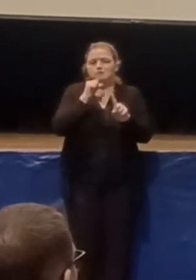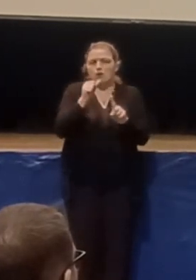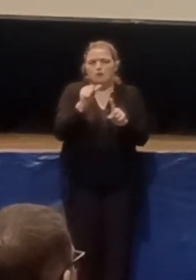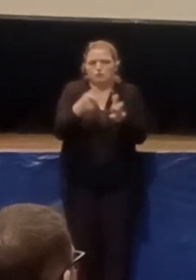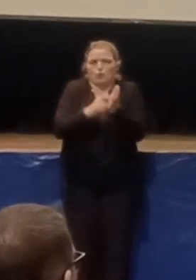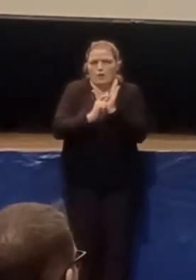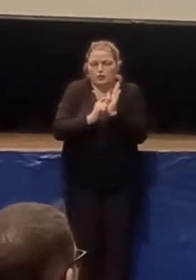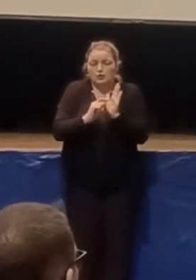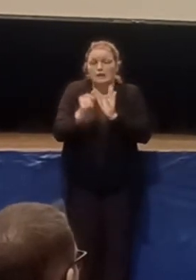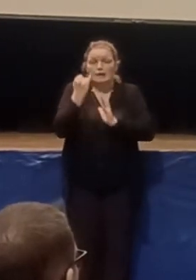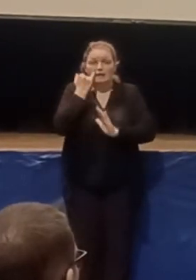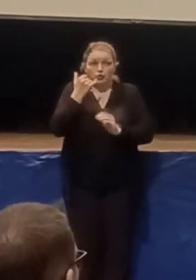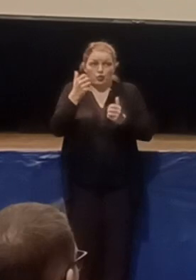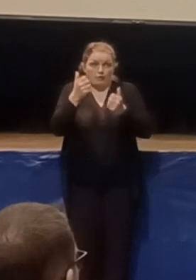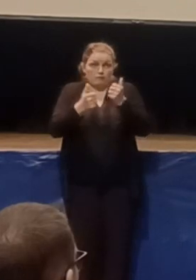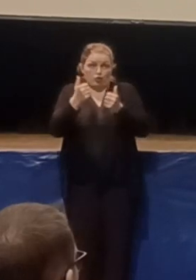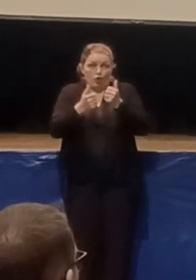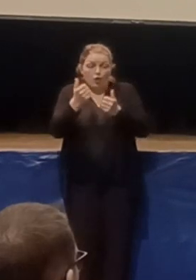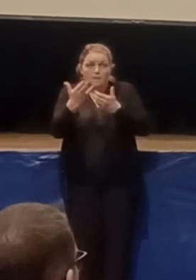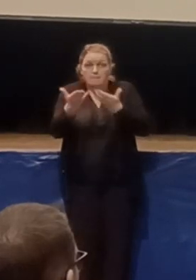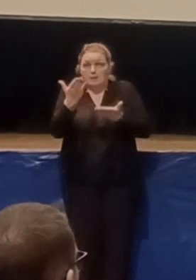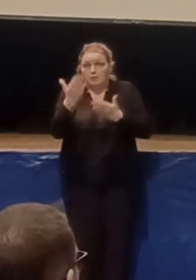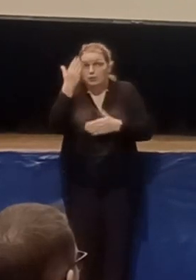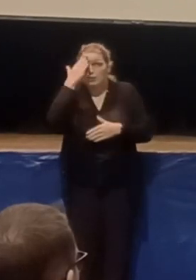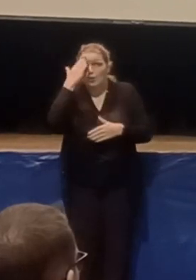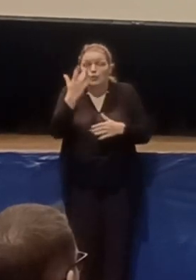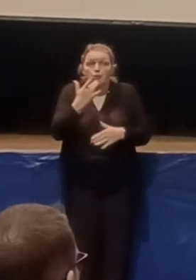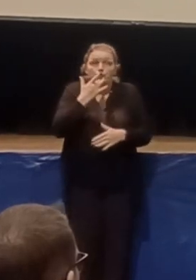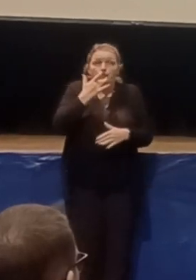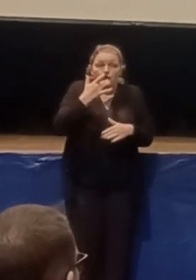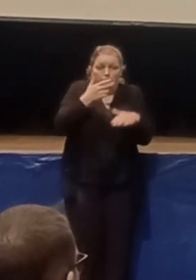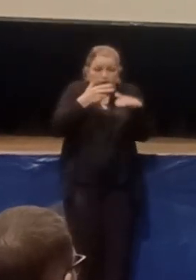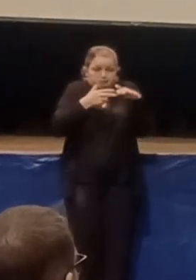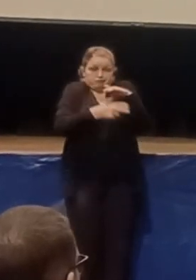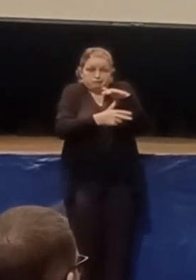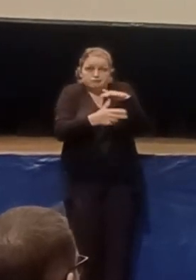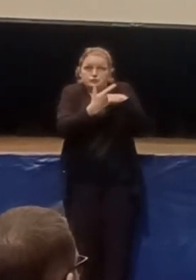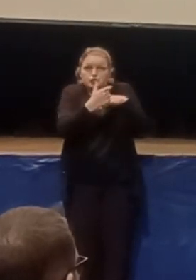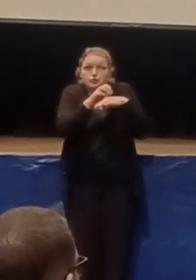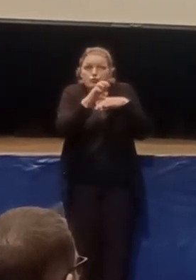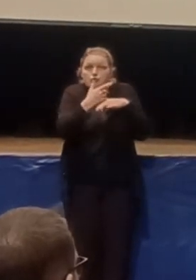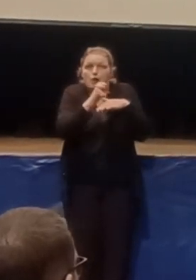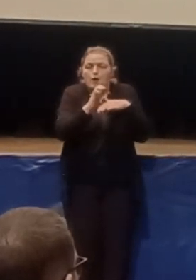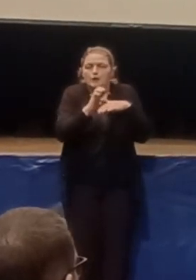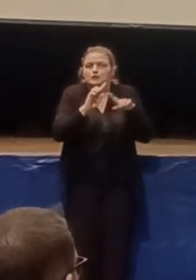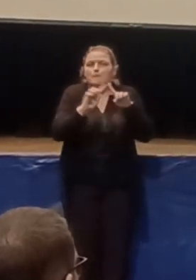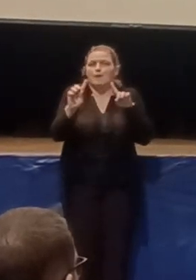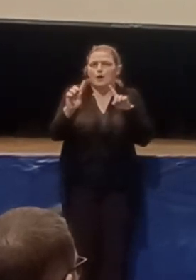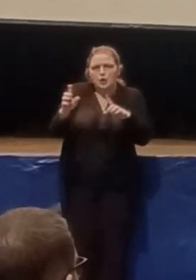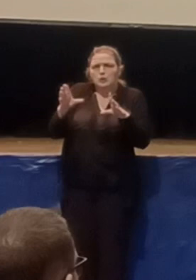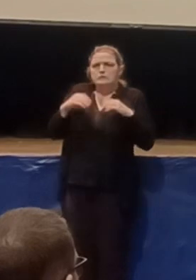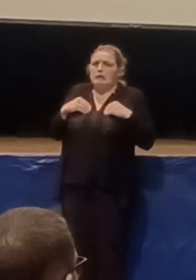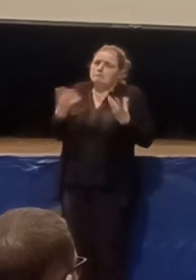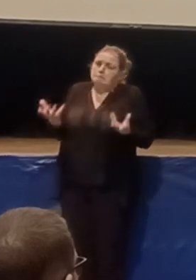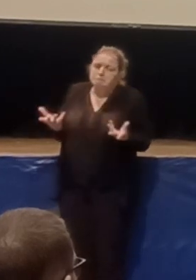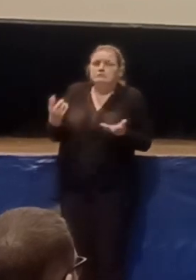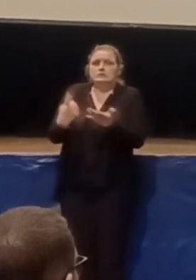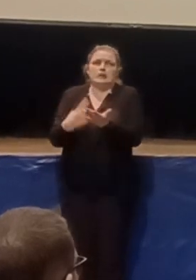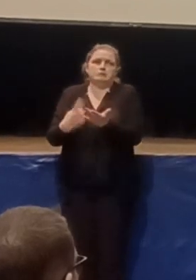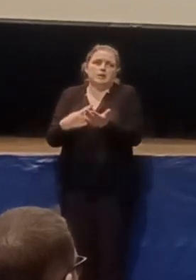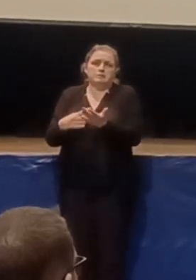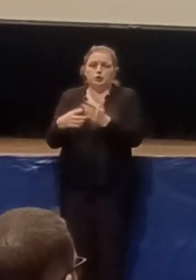a car, you may not, you might prefer to keep it in a garage, but you also accept that sometimes it'll be